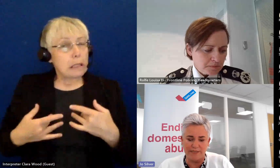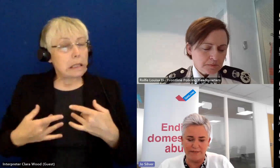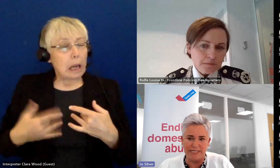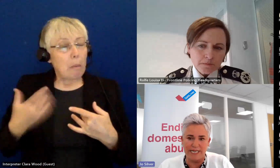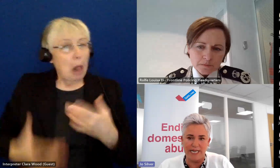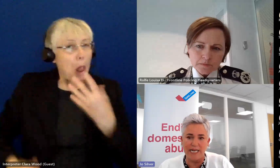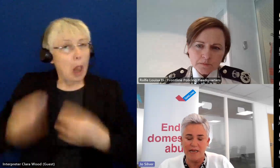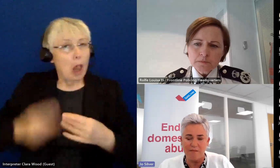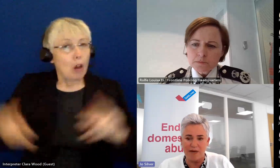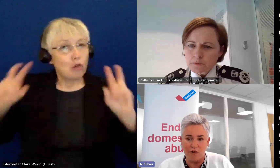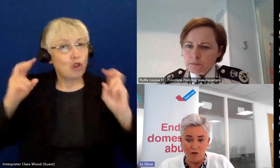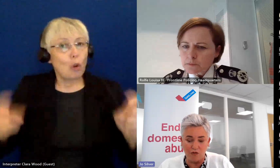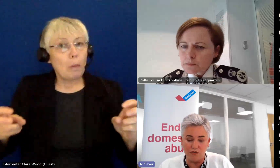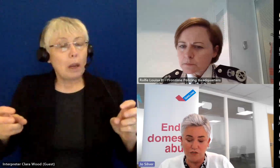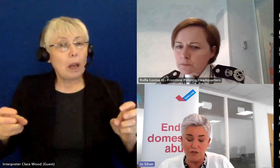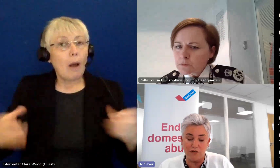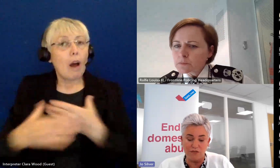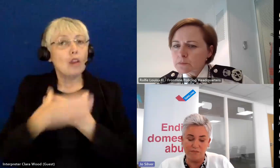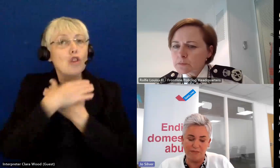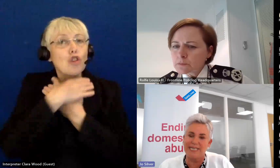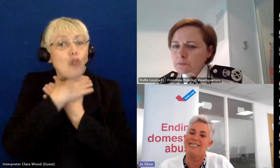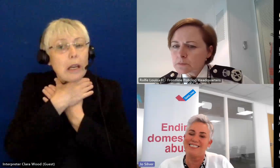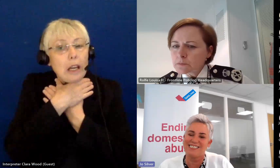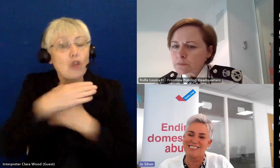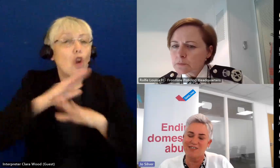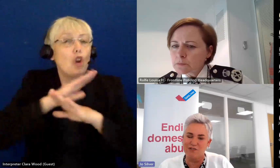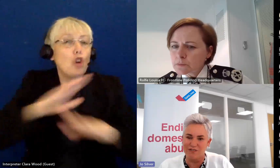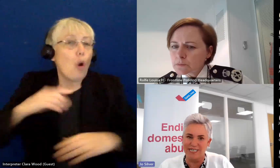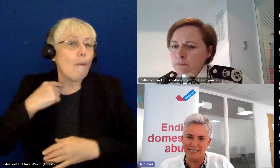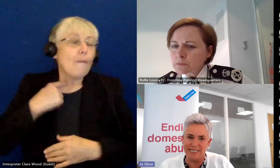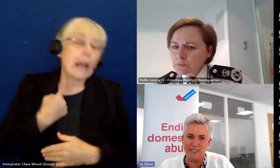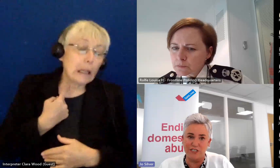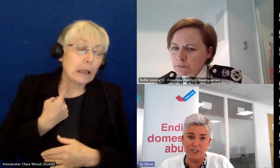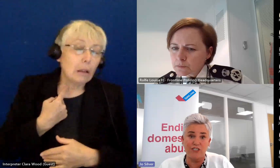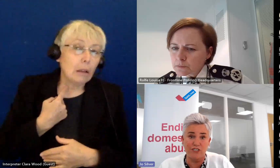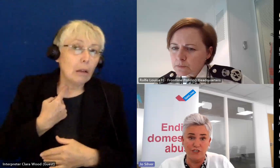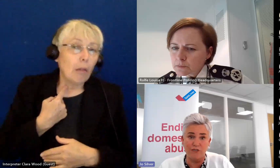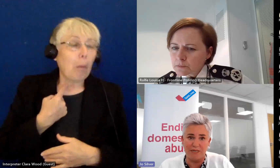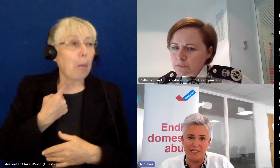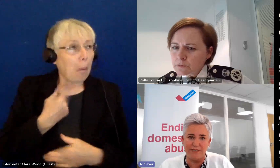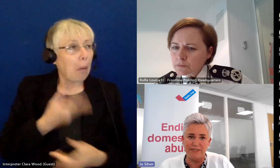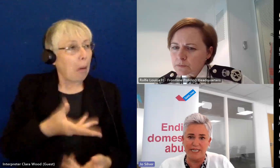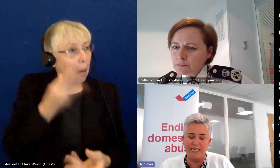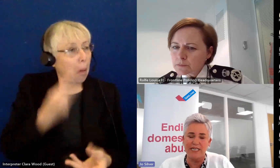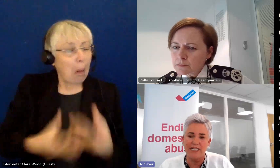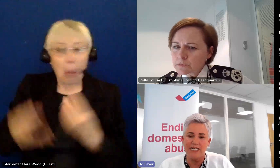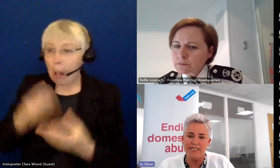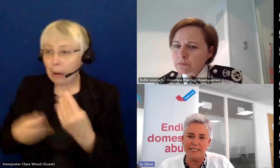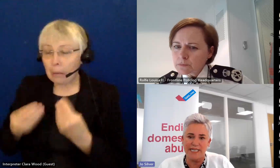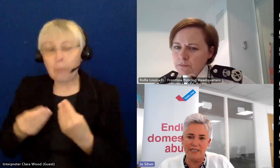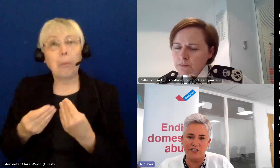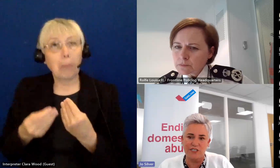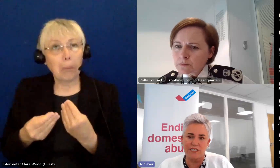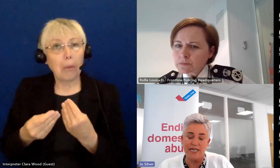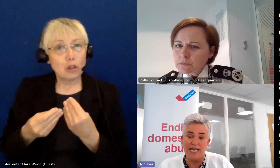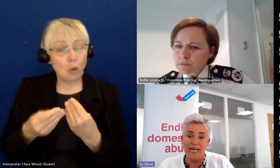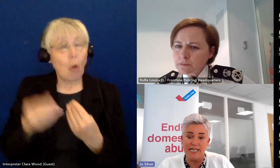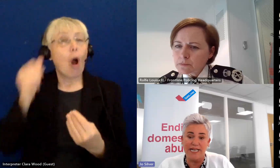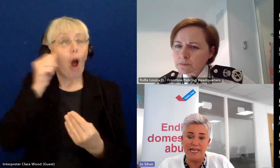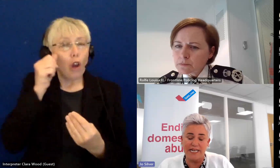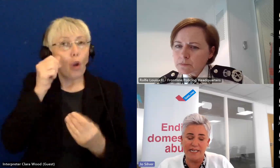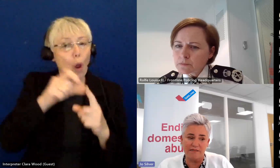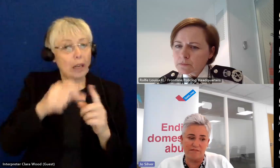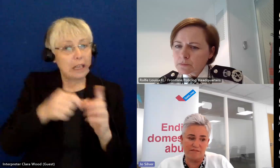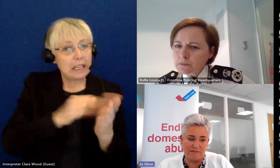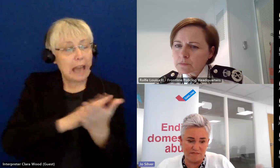around inclusivity, but all non-police organisations should be using the Dash